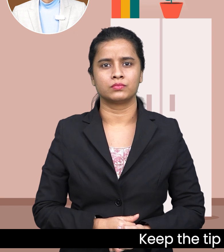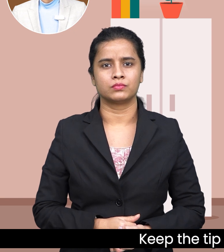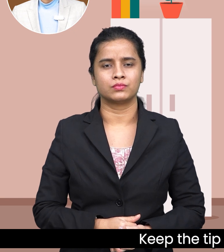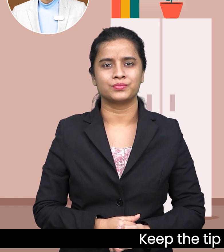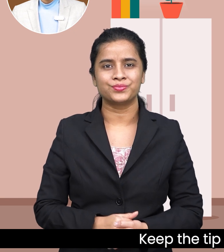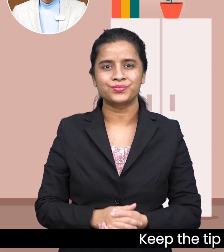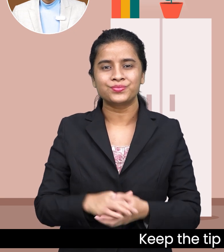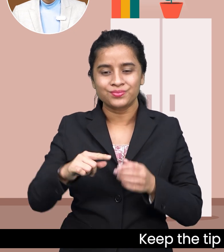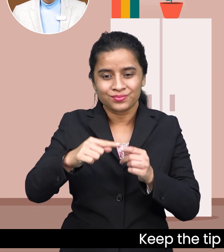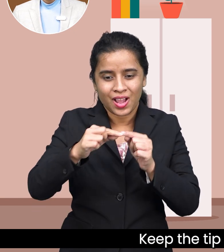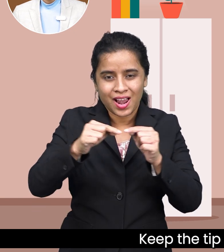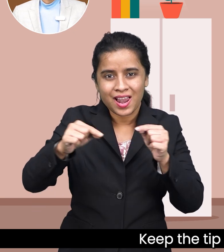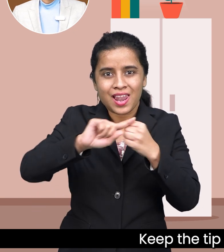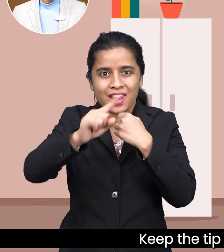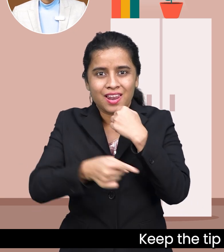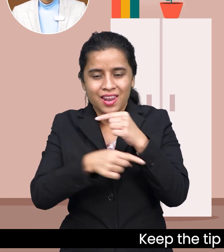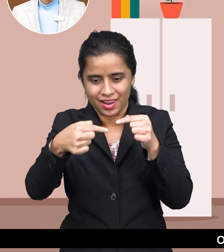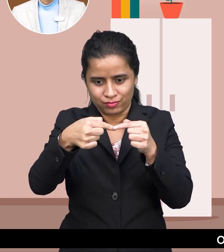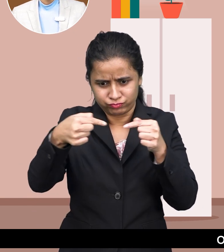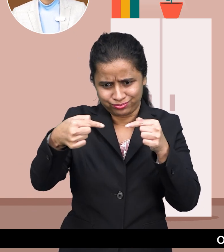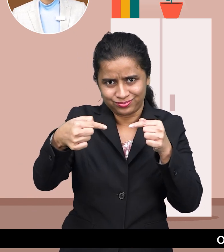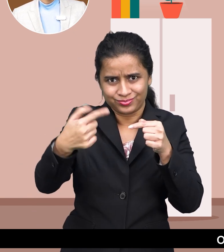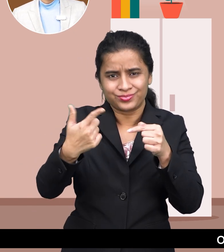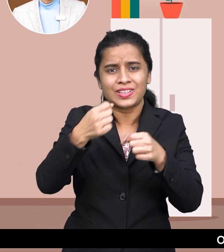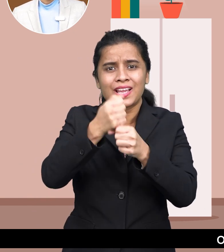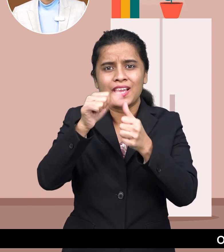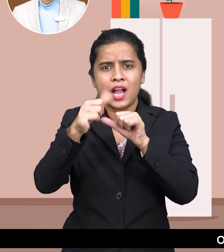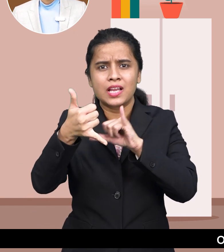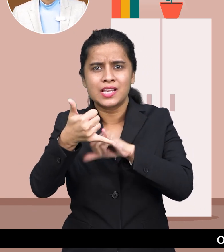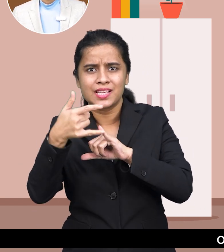Keep the tip of the free end of the blade on the gas stove.